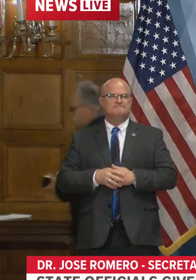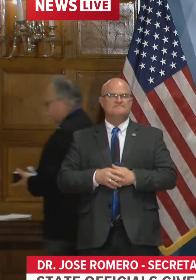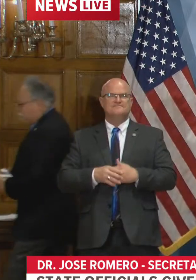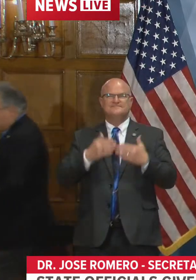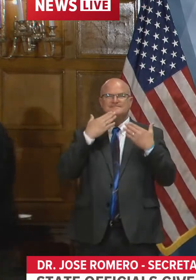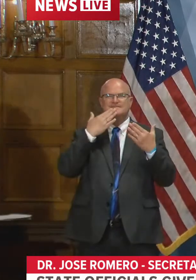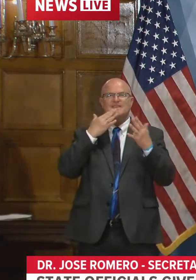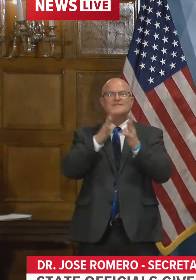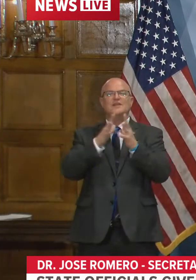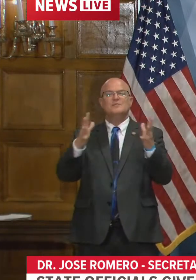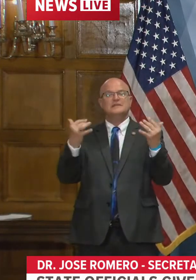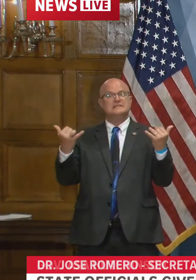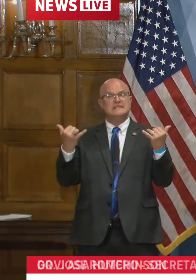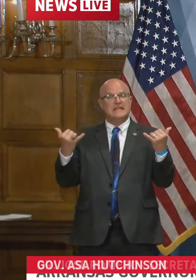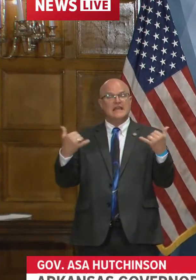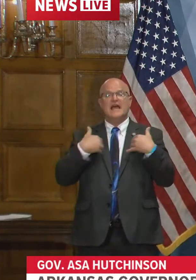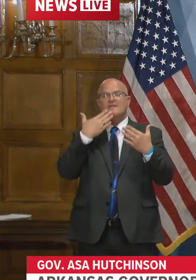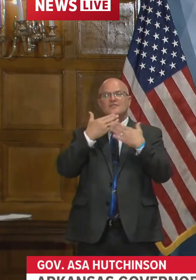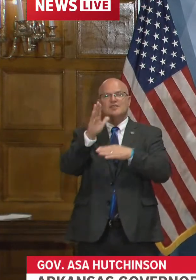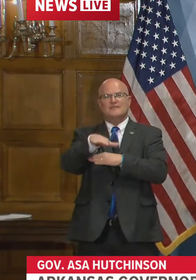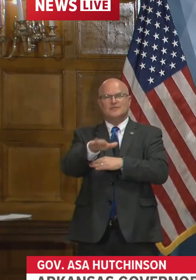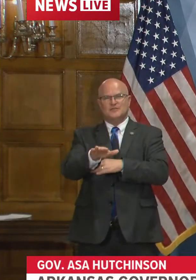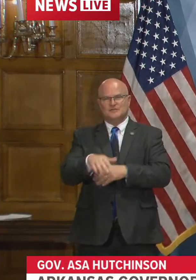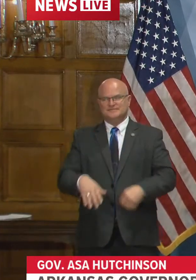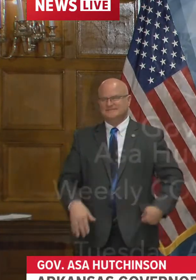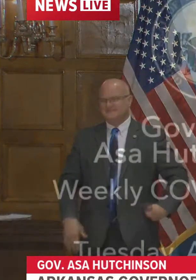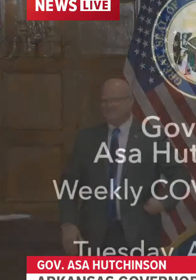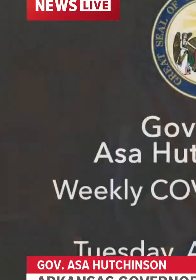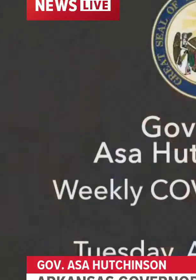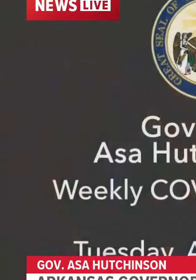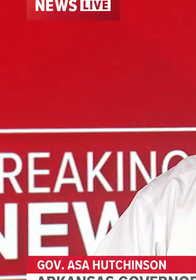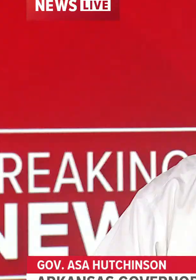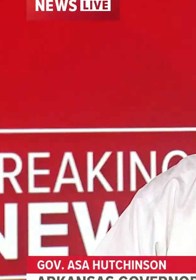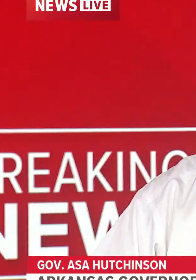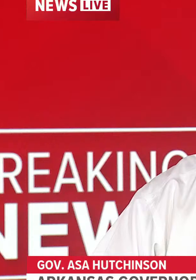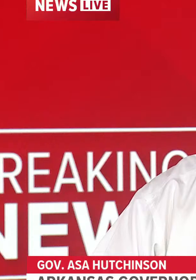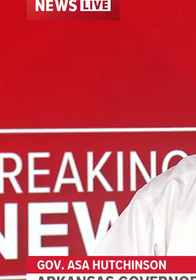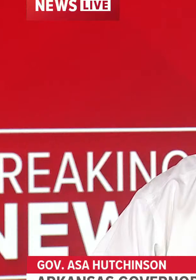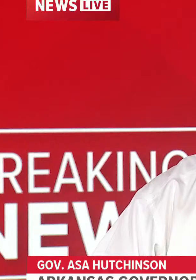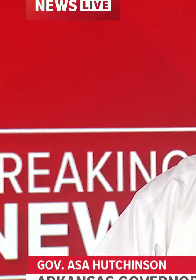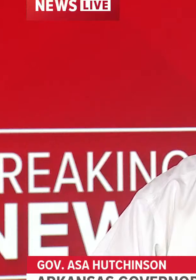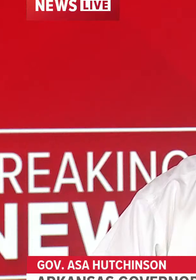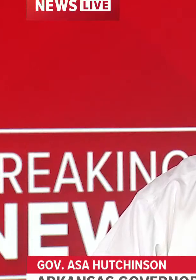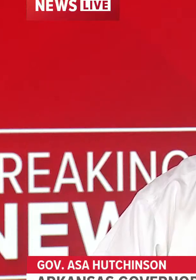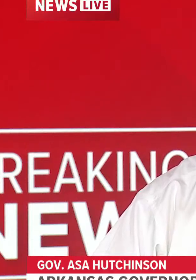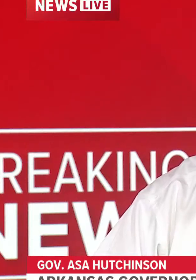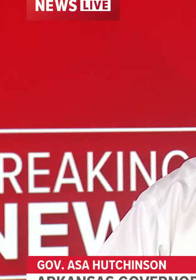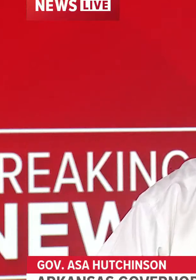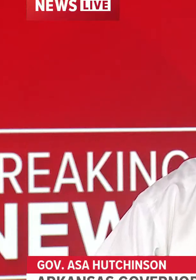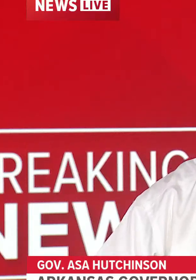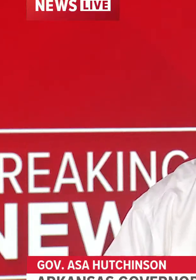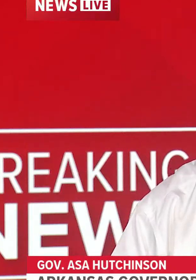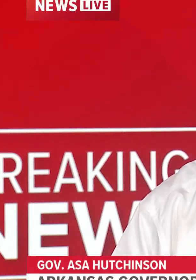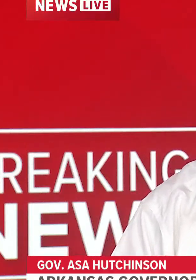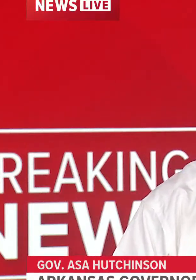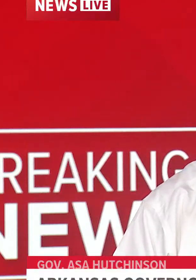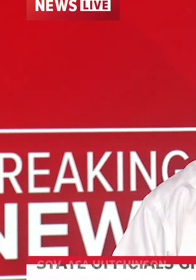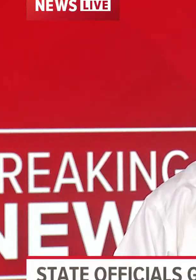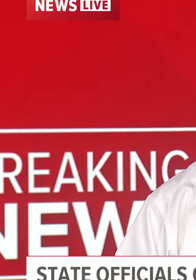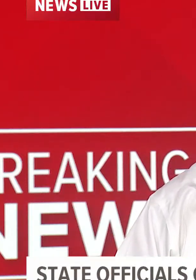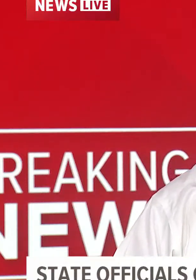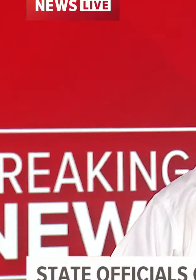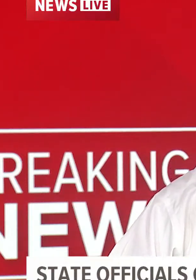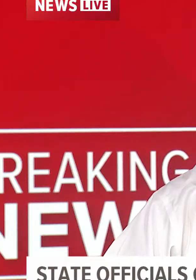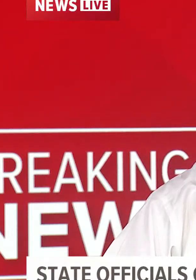All right, thank you very much today. Have a good afternoon. All right, the governor wrapping up his weekly news conference, talking a